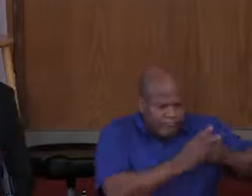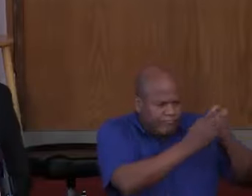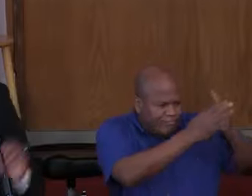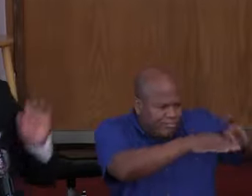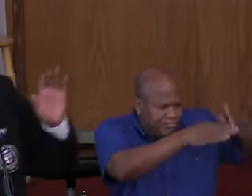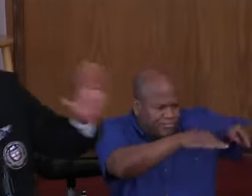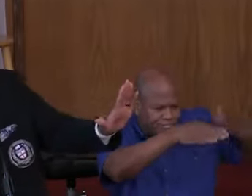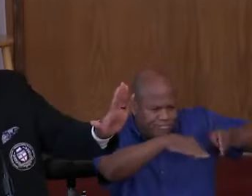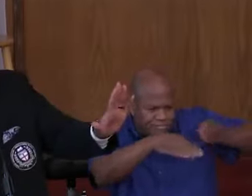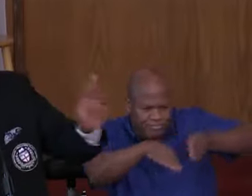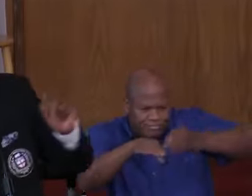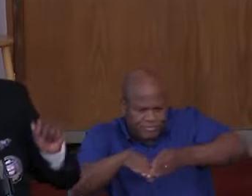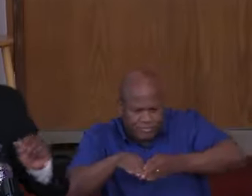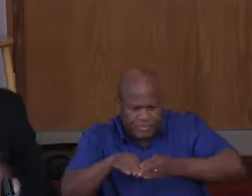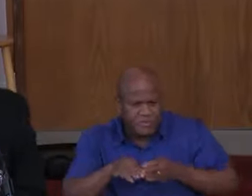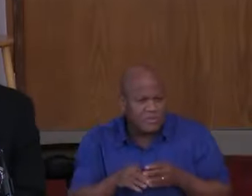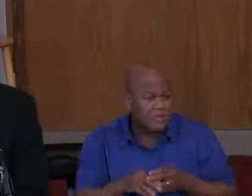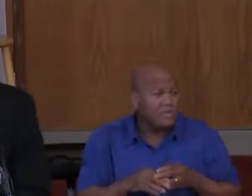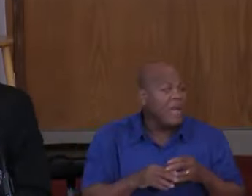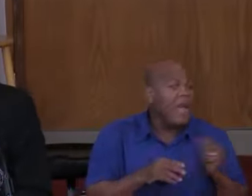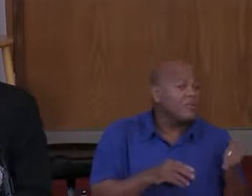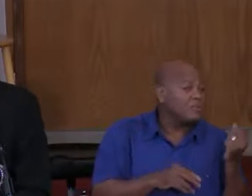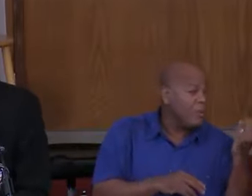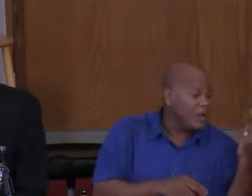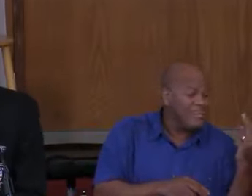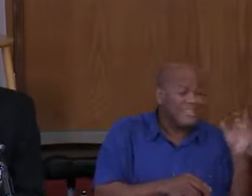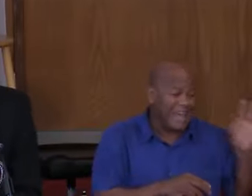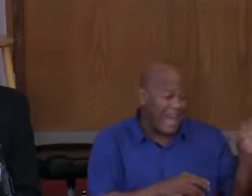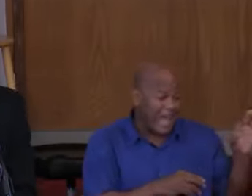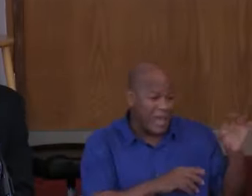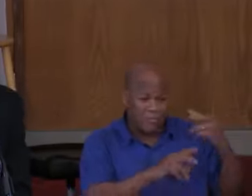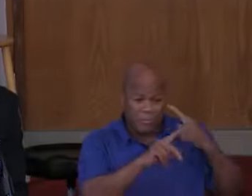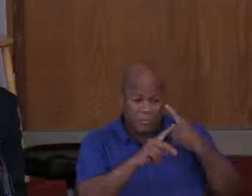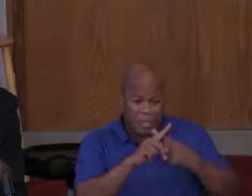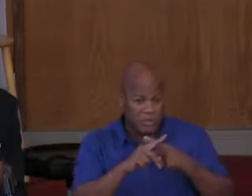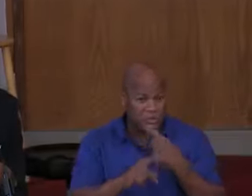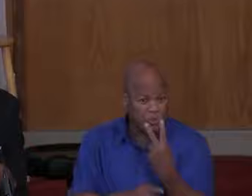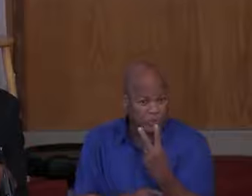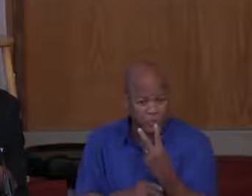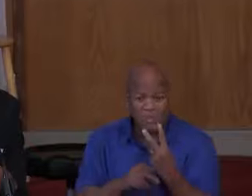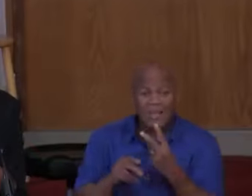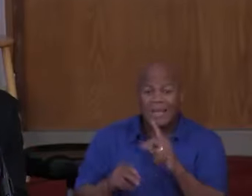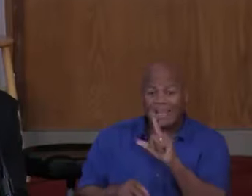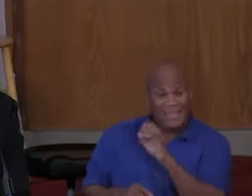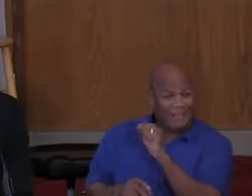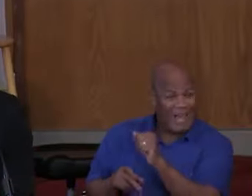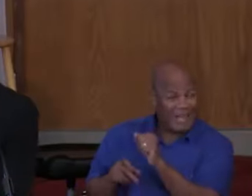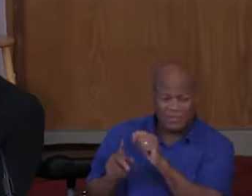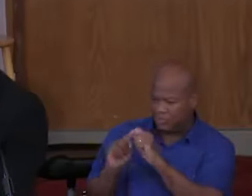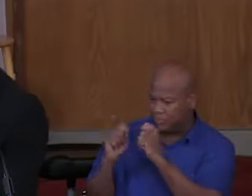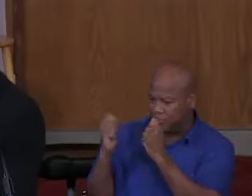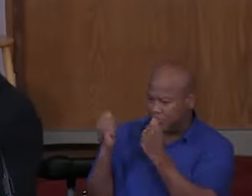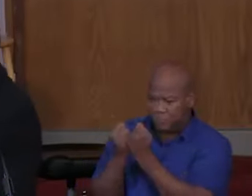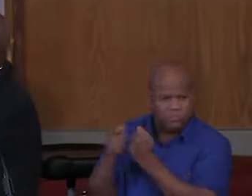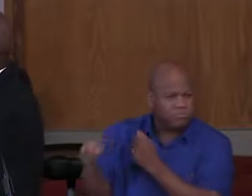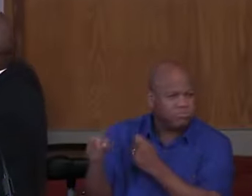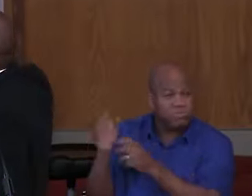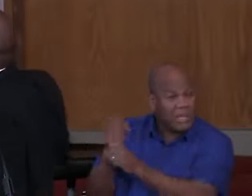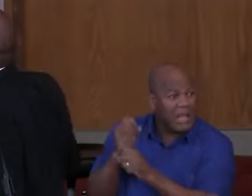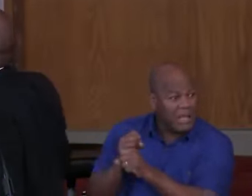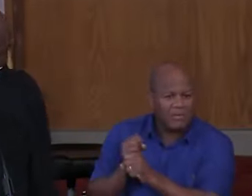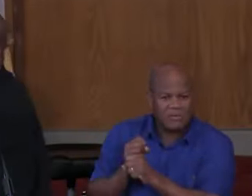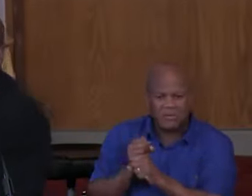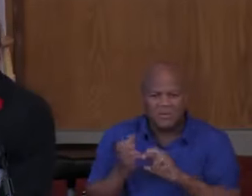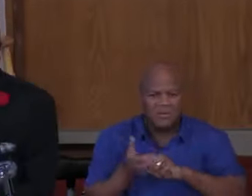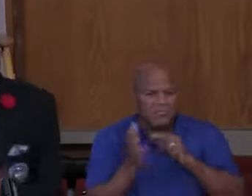12 tribes, but it's 9 plus 2, because the Levites don't get none. Why? Because they're the priestly tribe. Let me stop by and tell you, all of